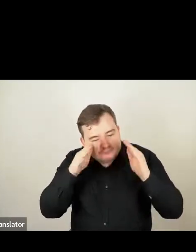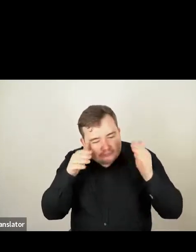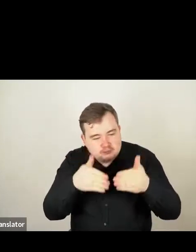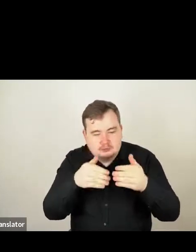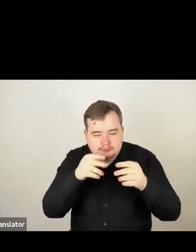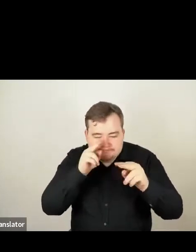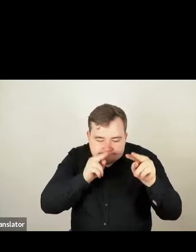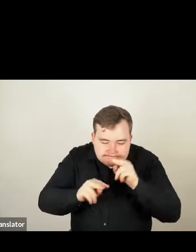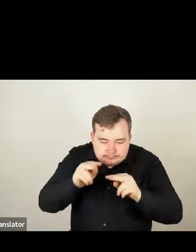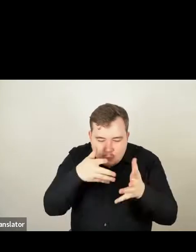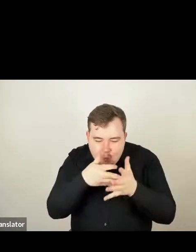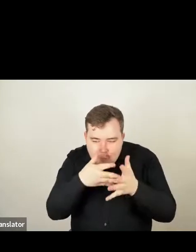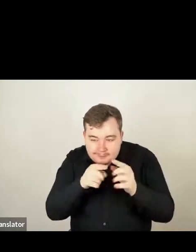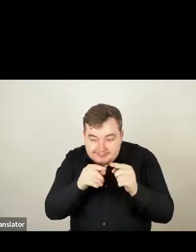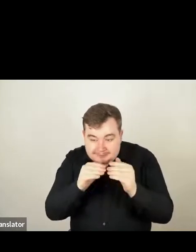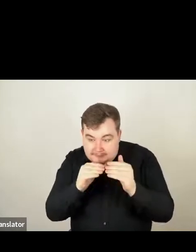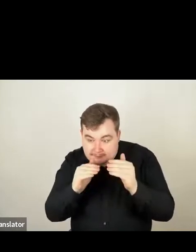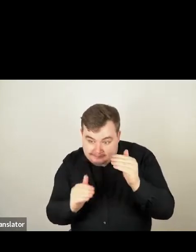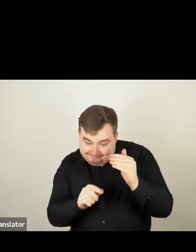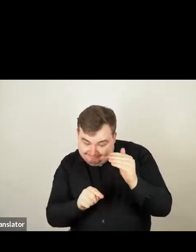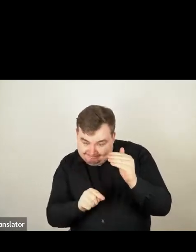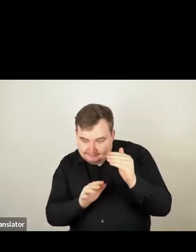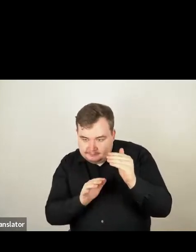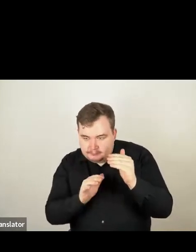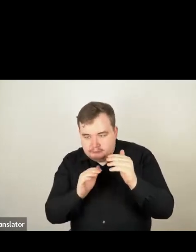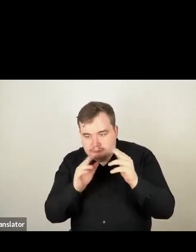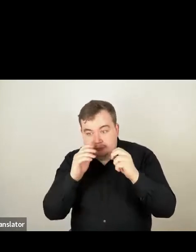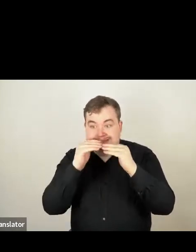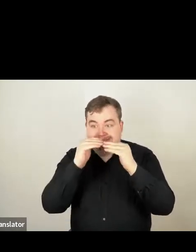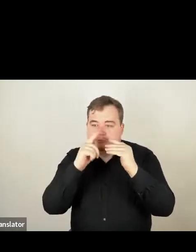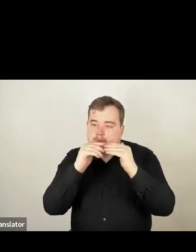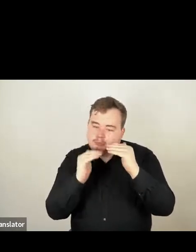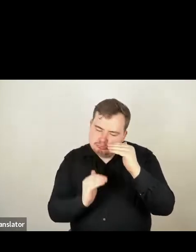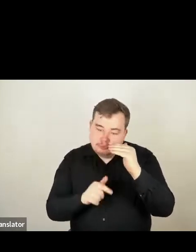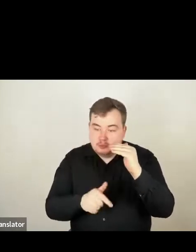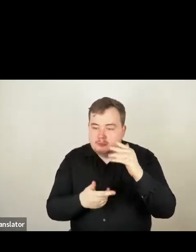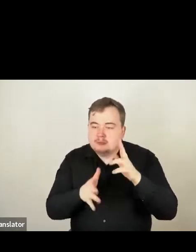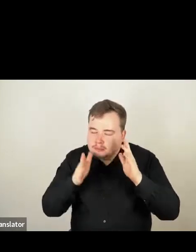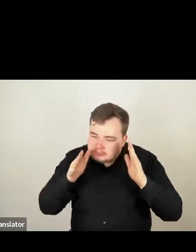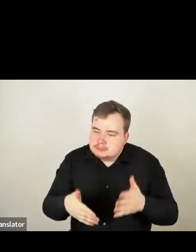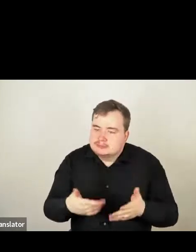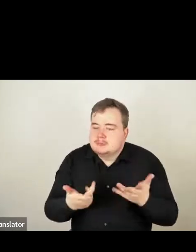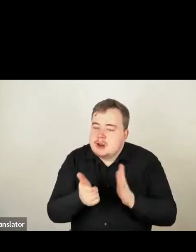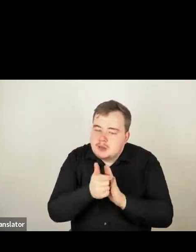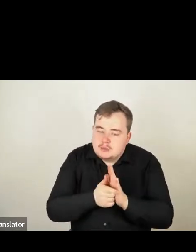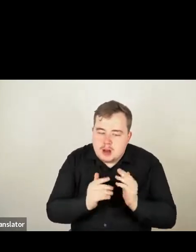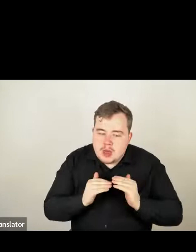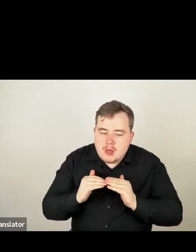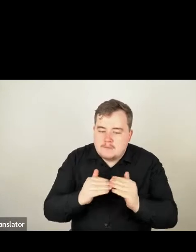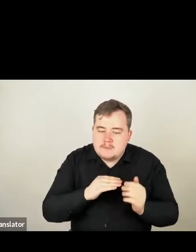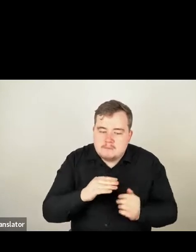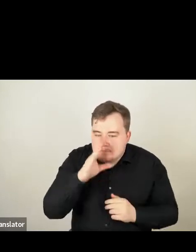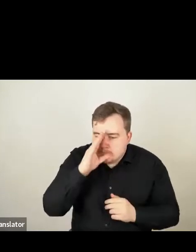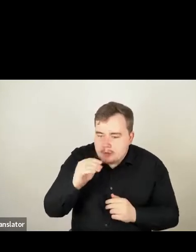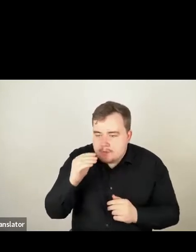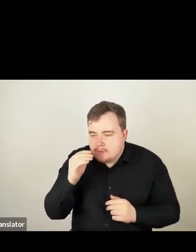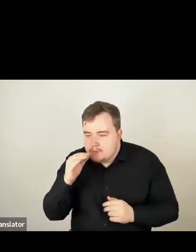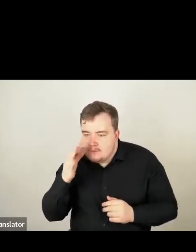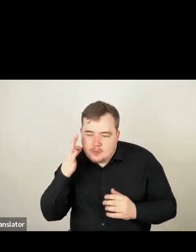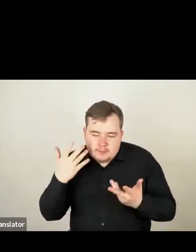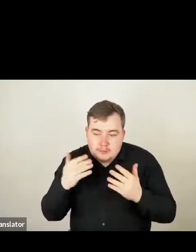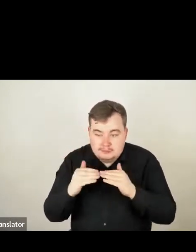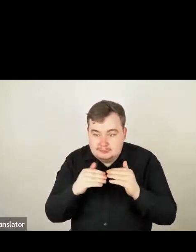for gender equality issues and for the monitoring of all the legal and